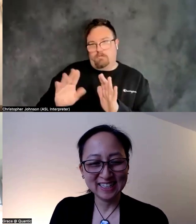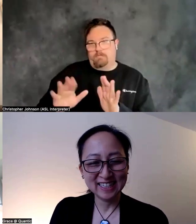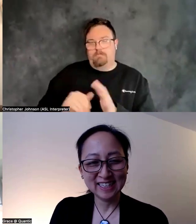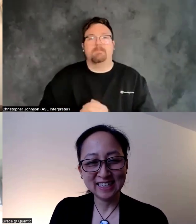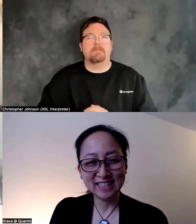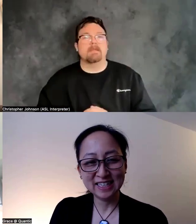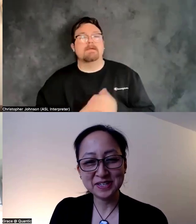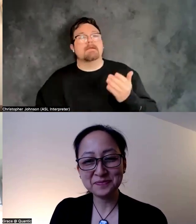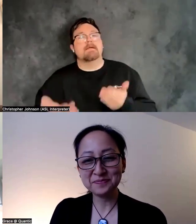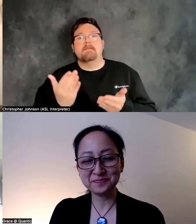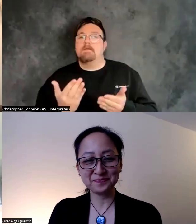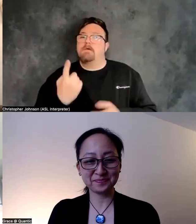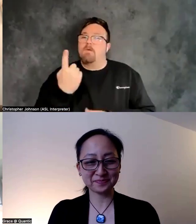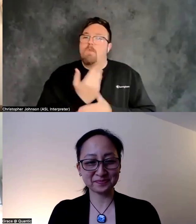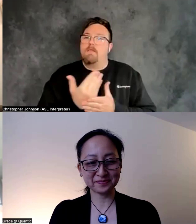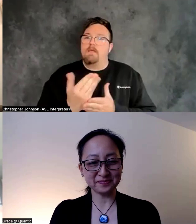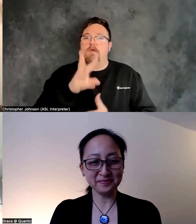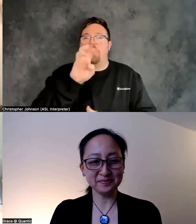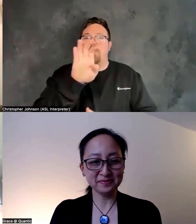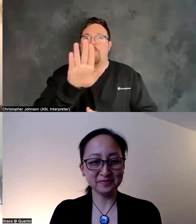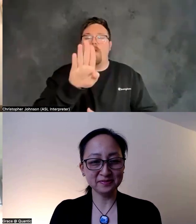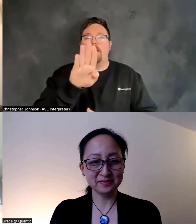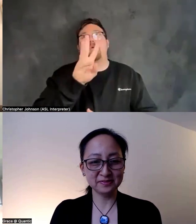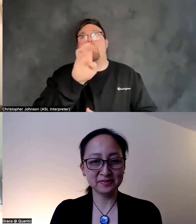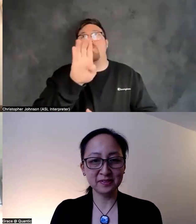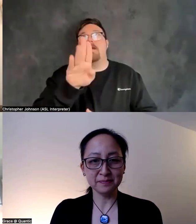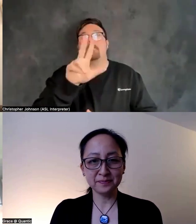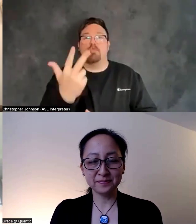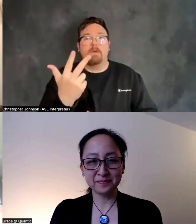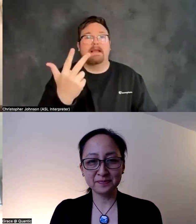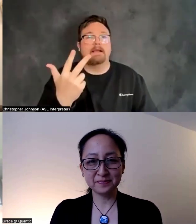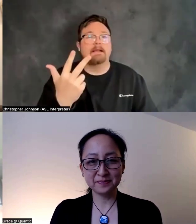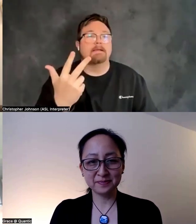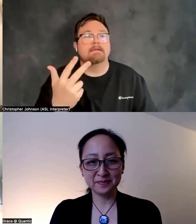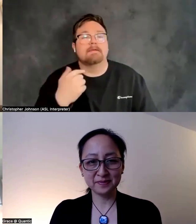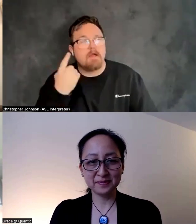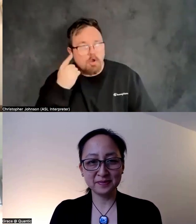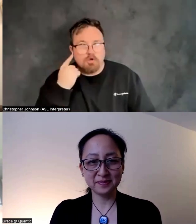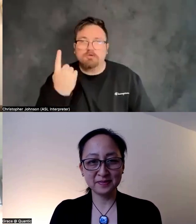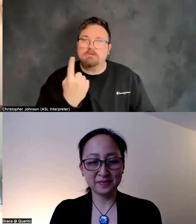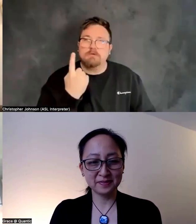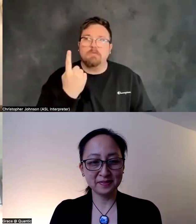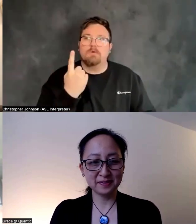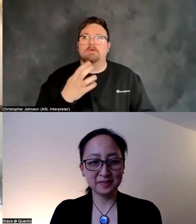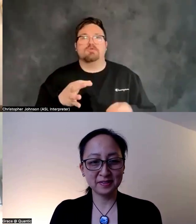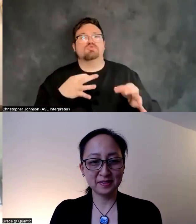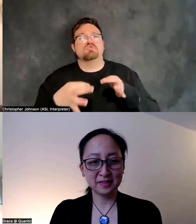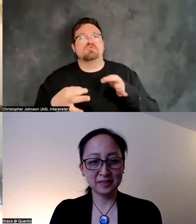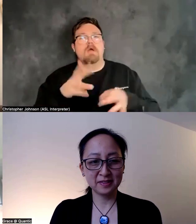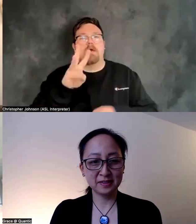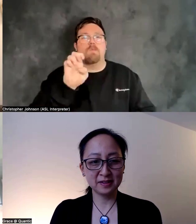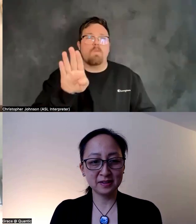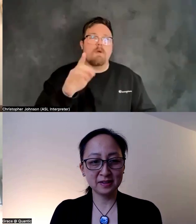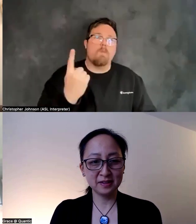maybe one thing just on the Web3, what you were talking about. I've heard someone describe Web1,